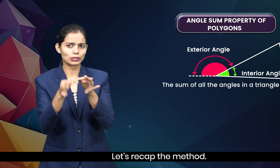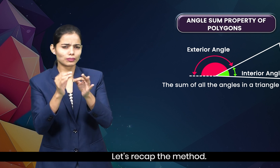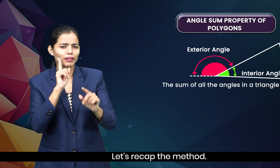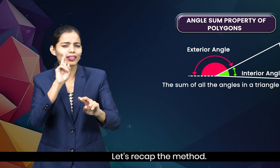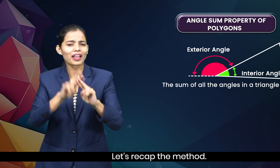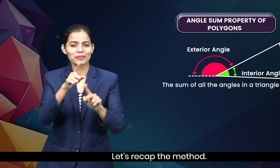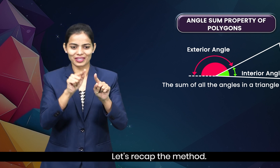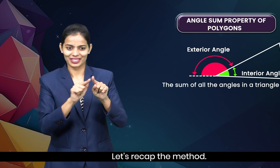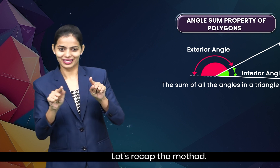method.